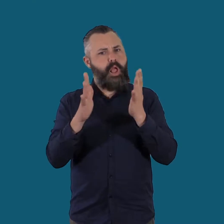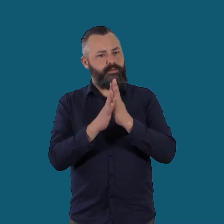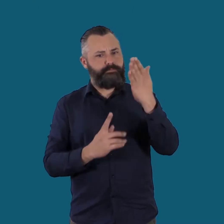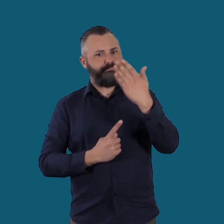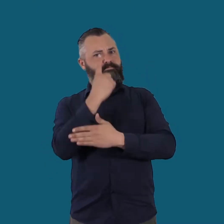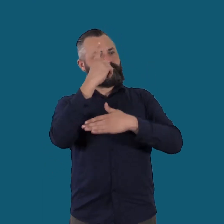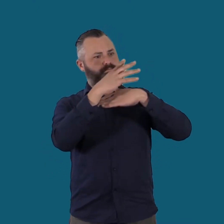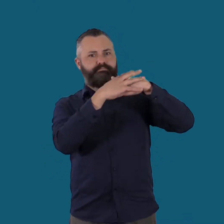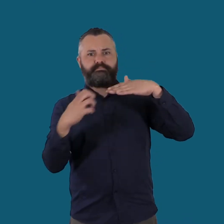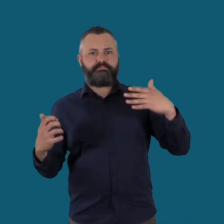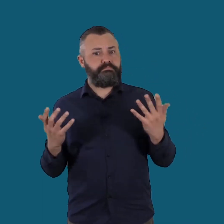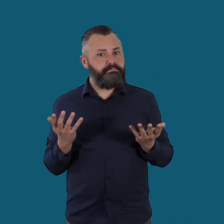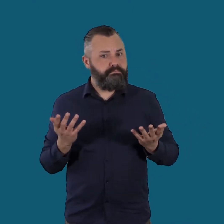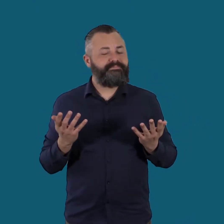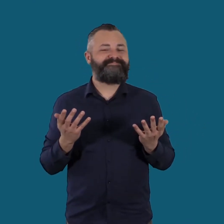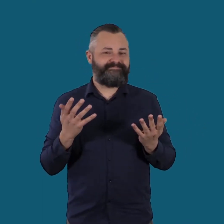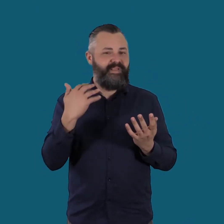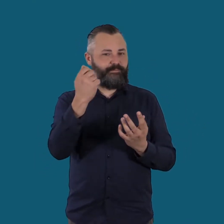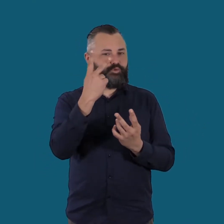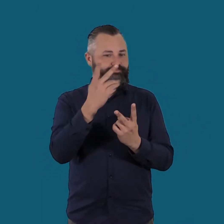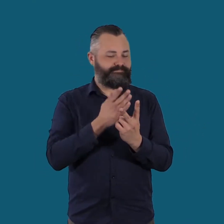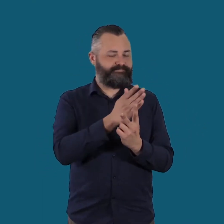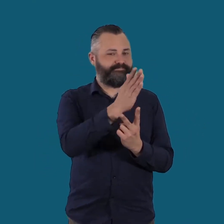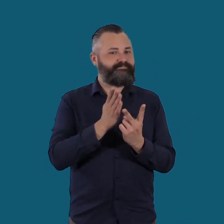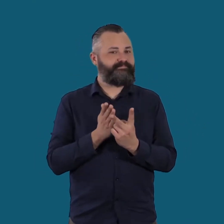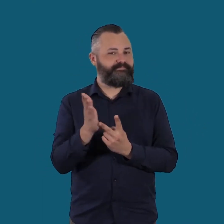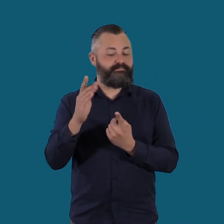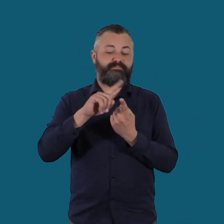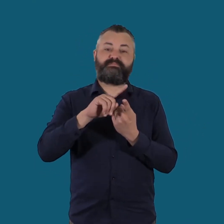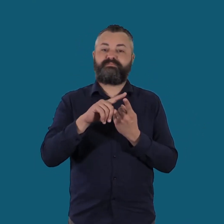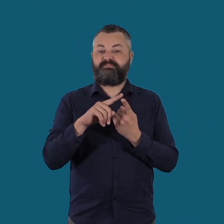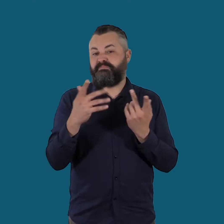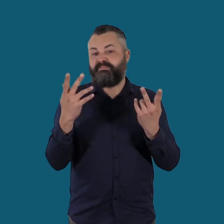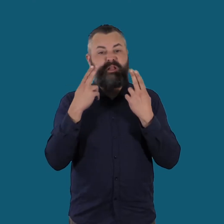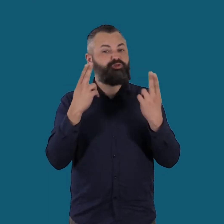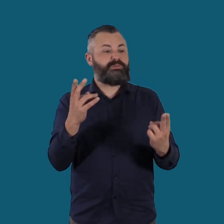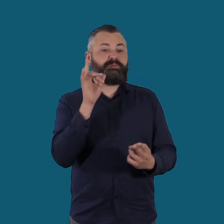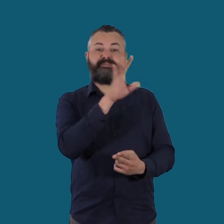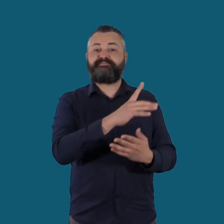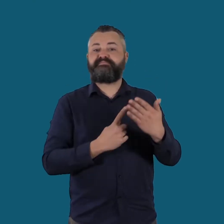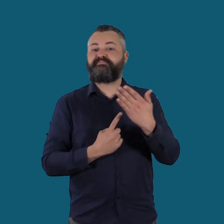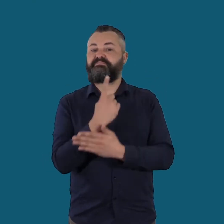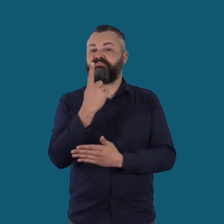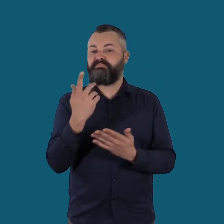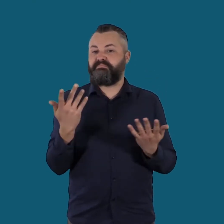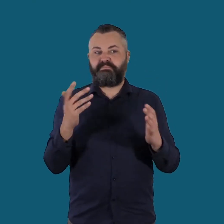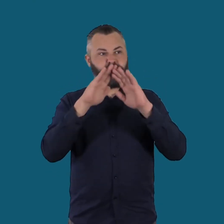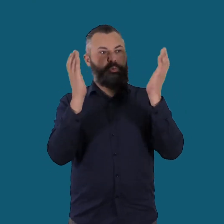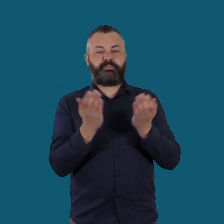When we talk about landslides and how they occur, there are two different categories. 1. Landslides can be natural phenomenon resulting from